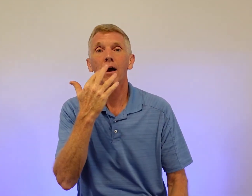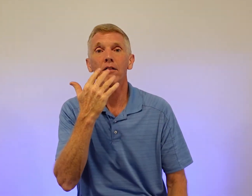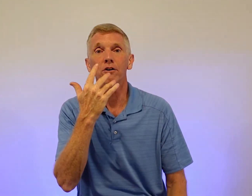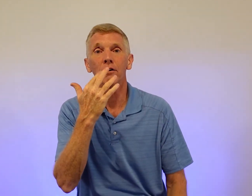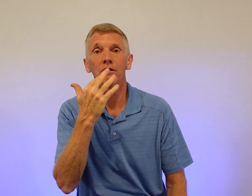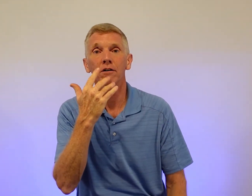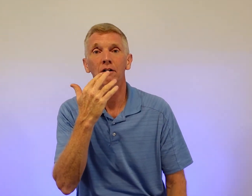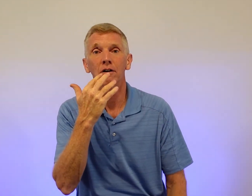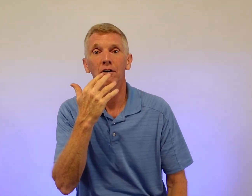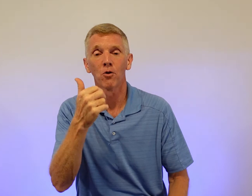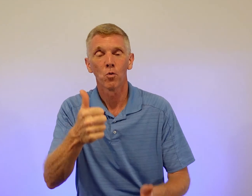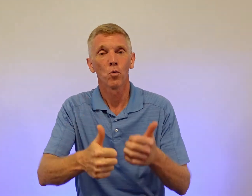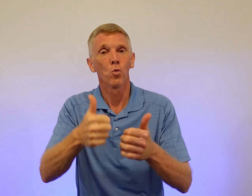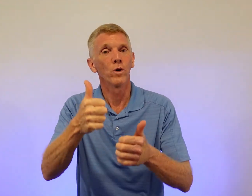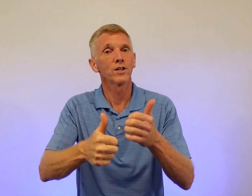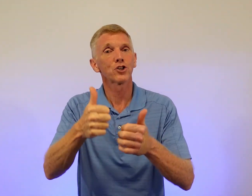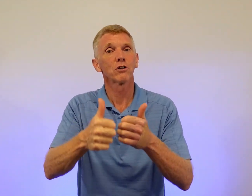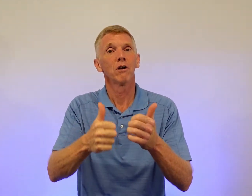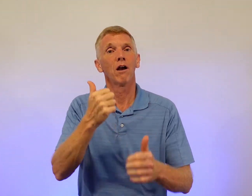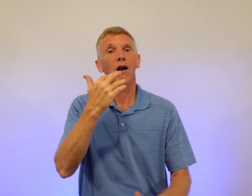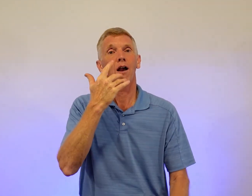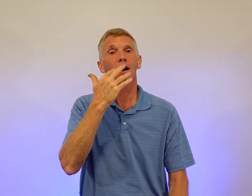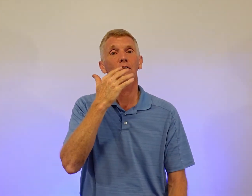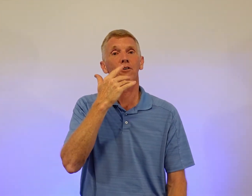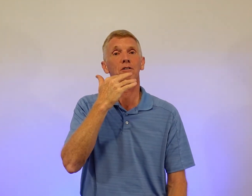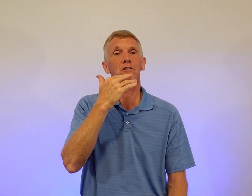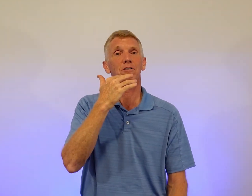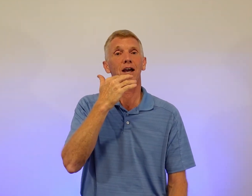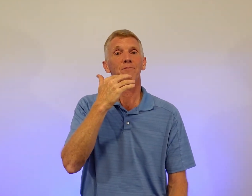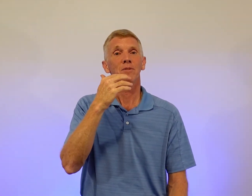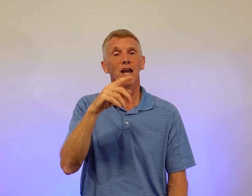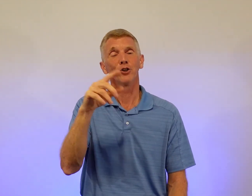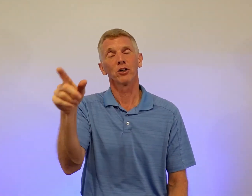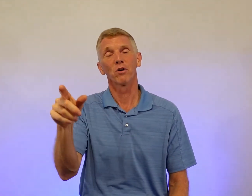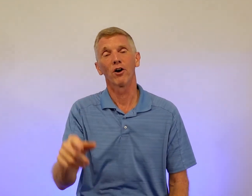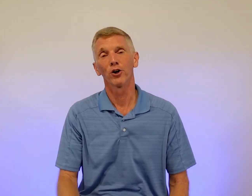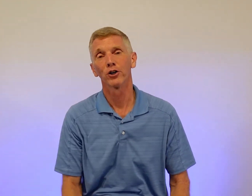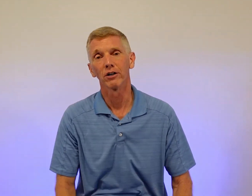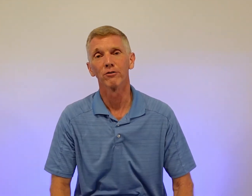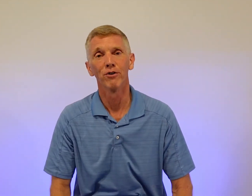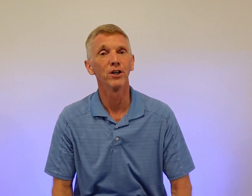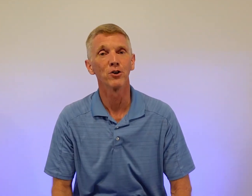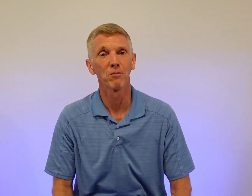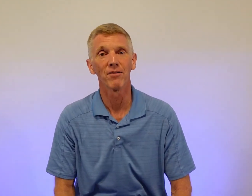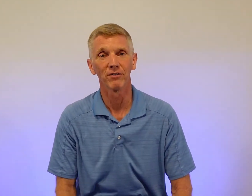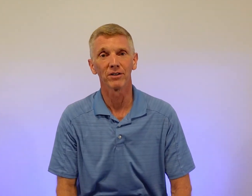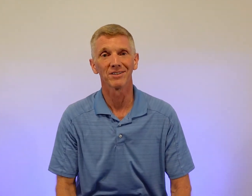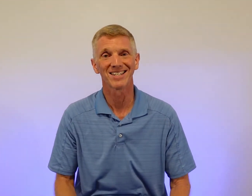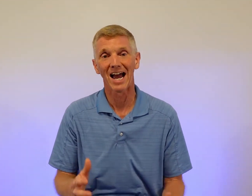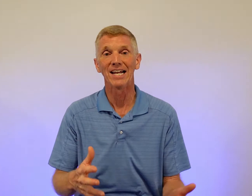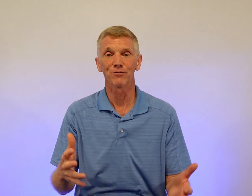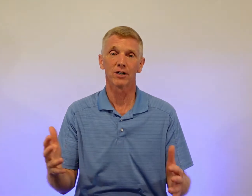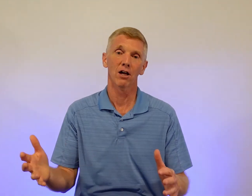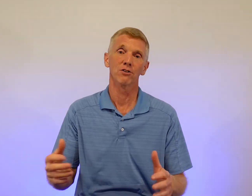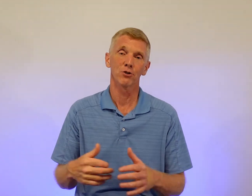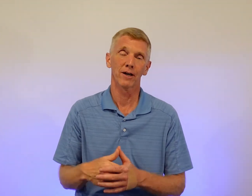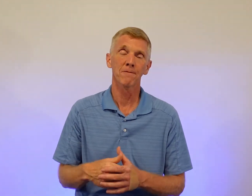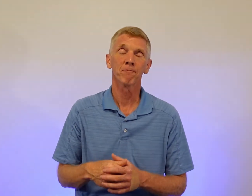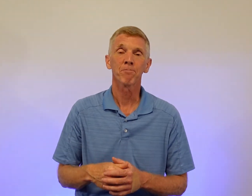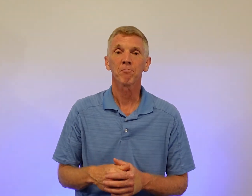color? Which color? Okay? And you can look at one of our earlier videos about the different signs for colors. Okay? They